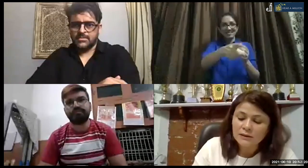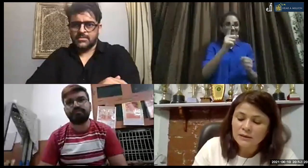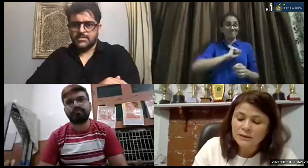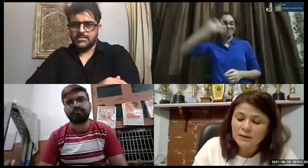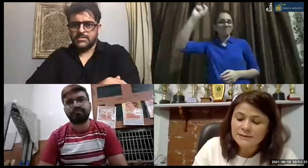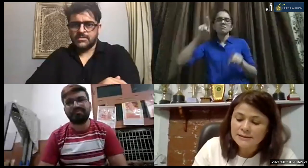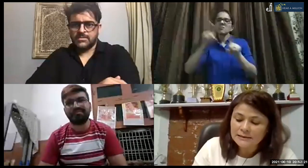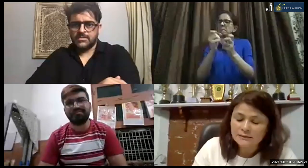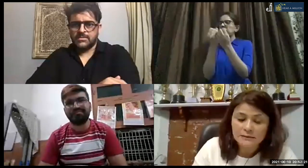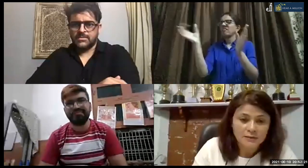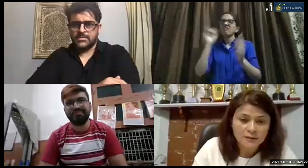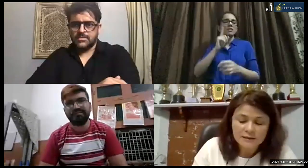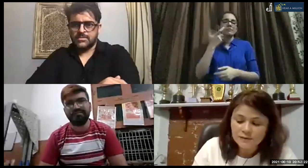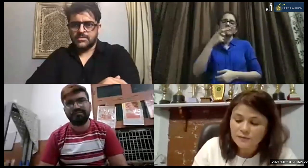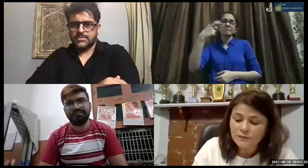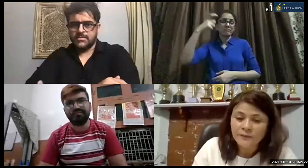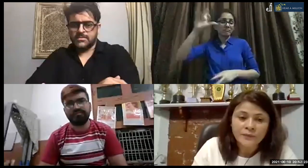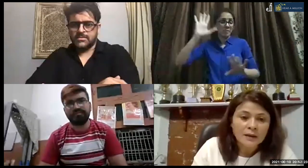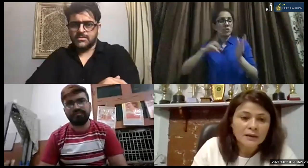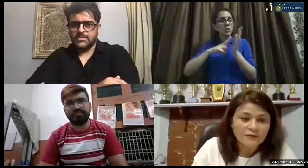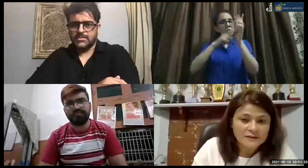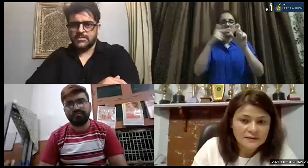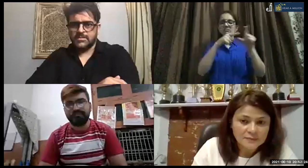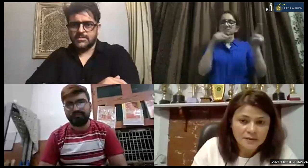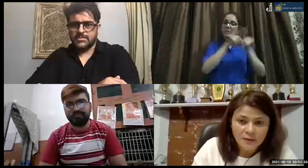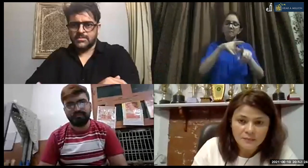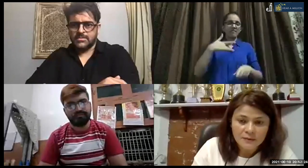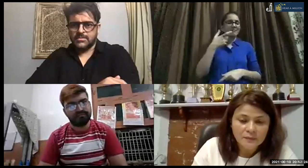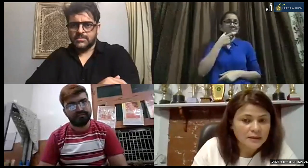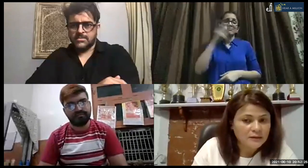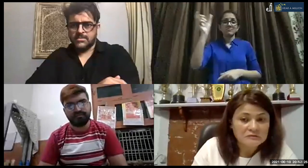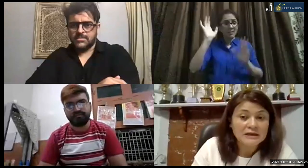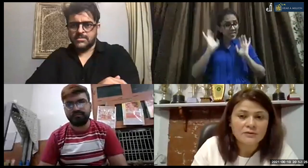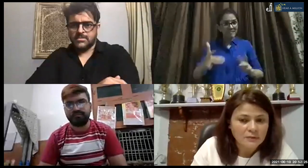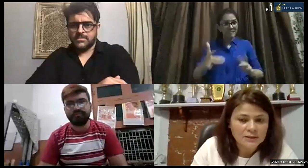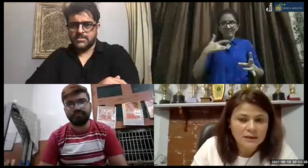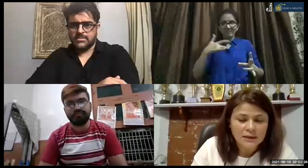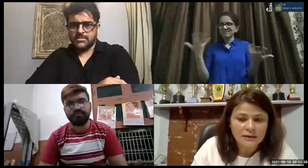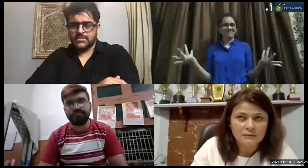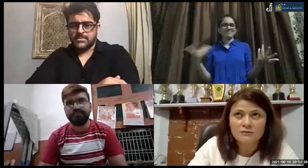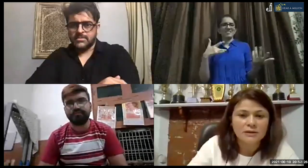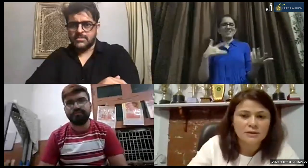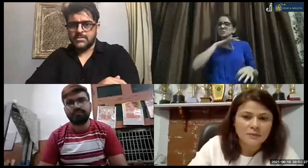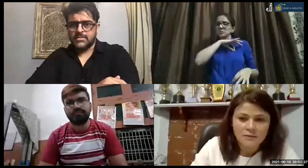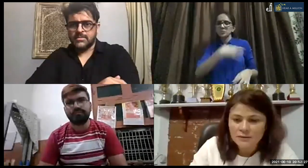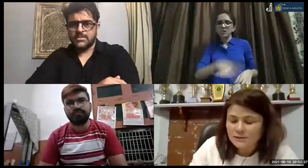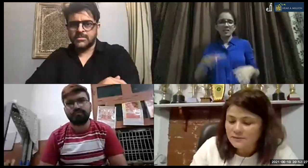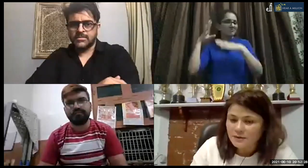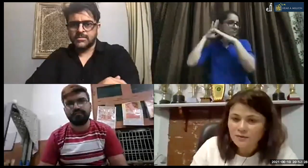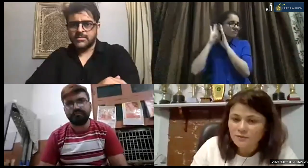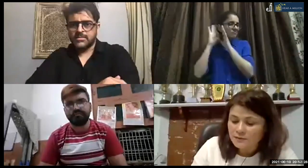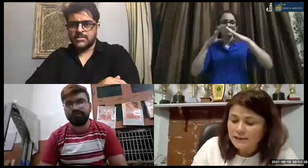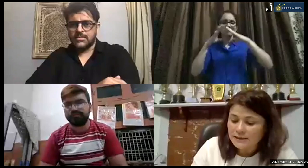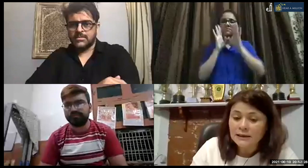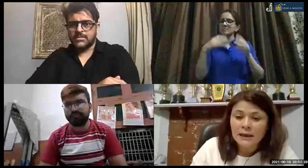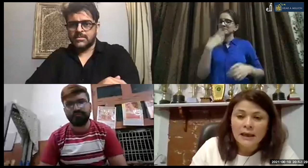also in our state, in the Northeast also, they face a similar problem where they really don't want to learn about oralism